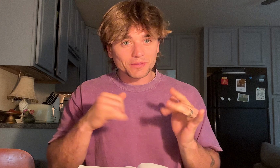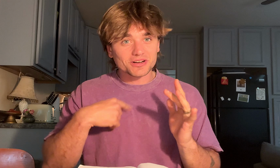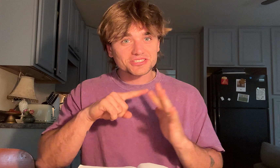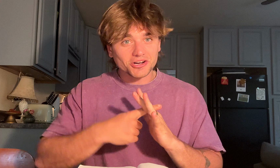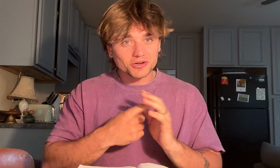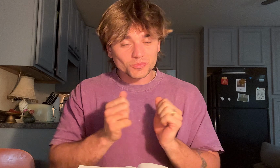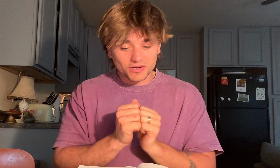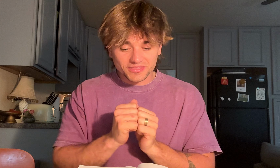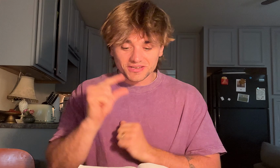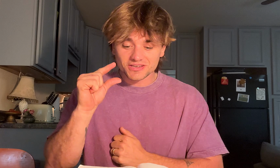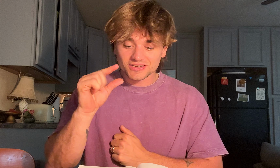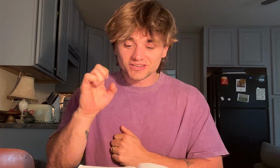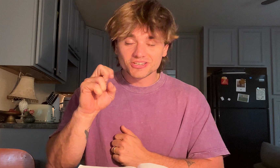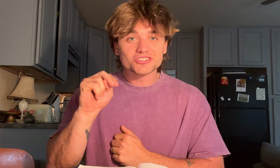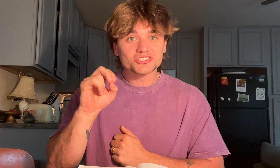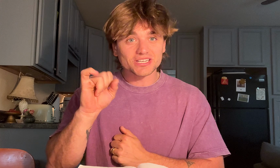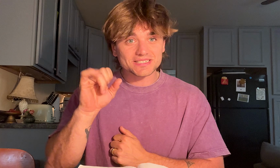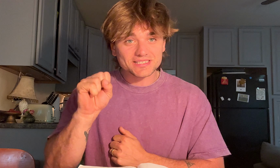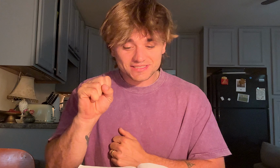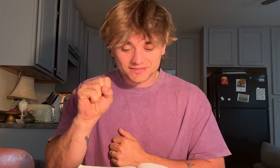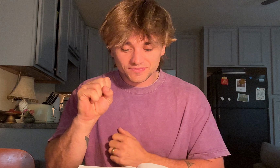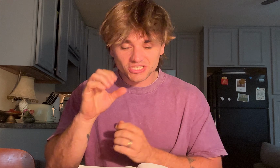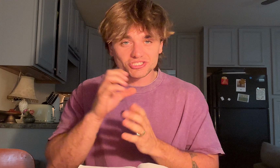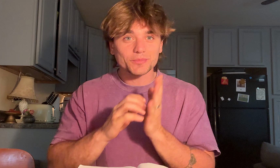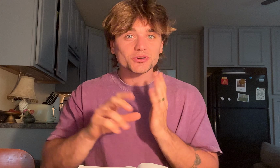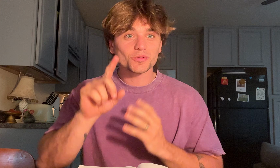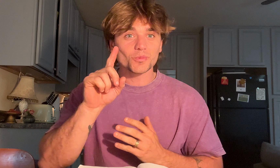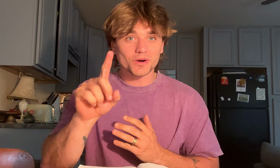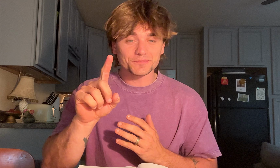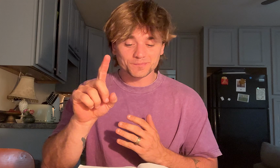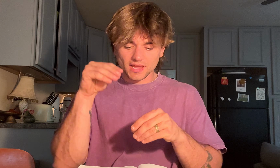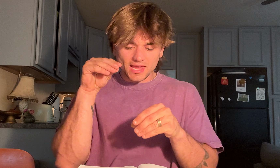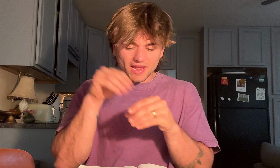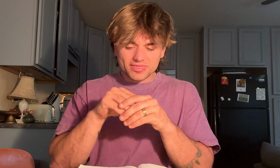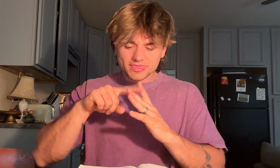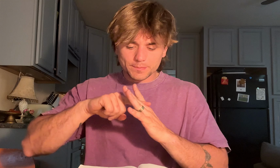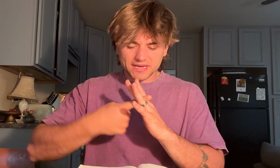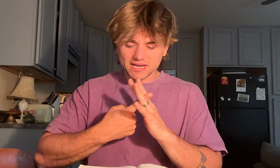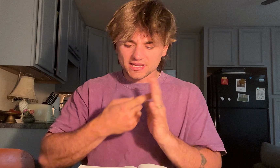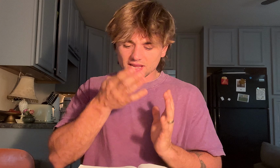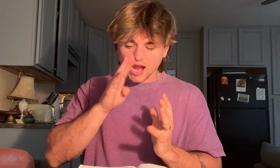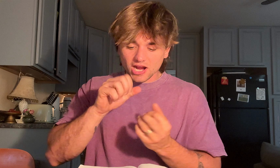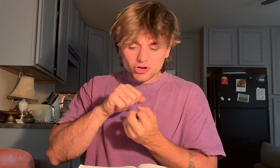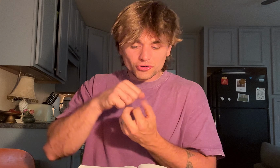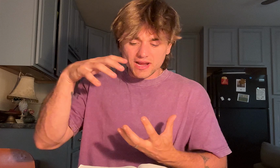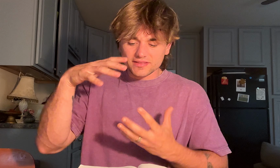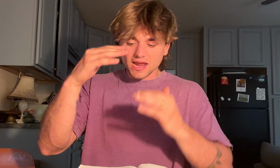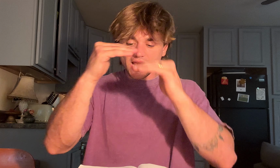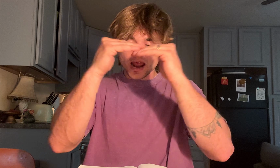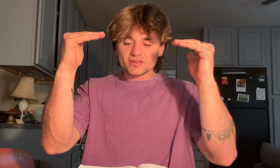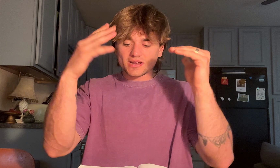going to start with Genesis chapter 1. In the beginning, God created the heaven and